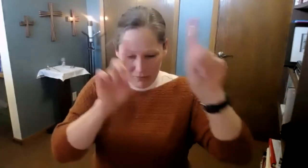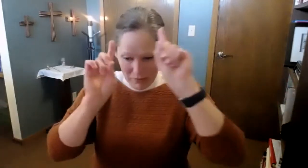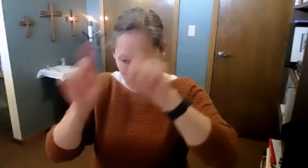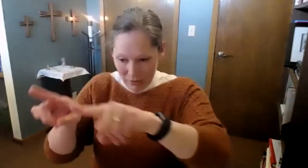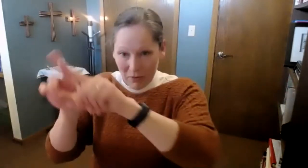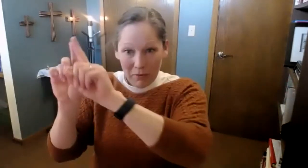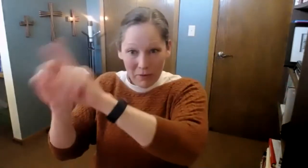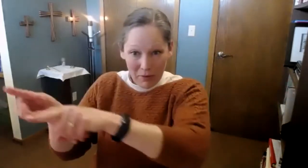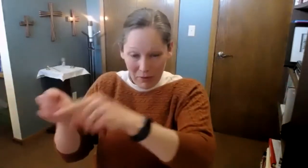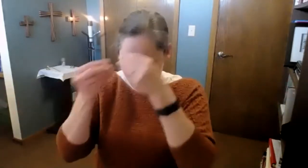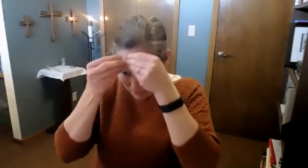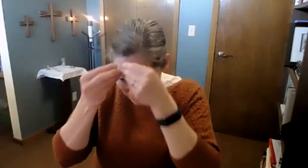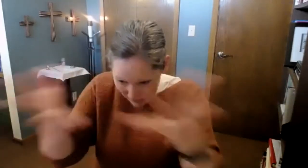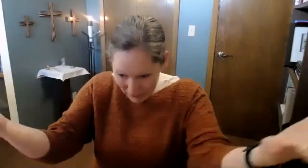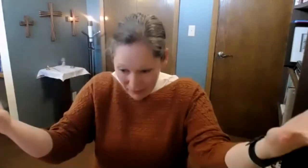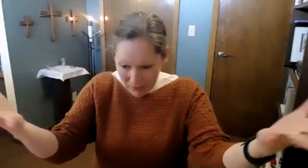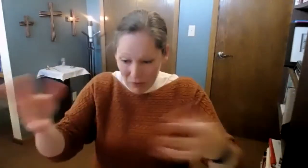go forth into the world